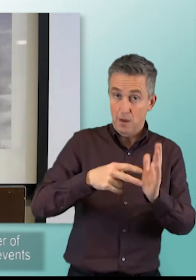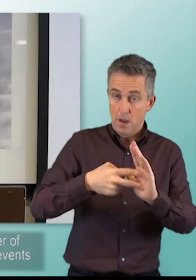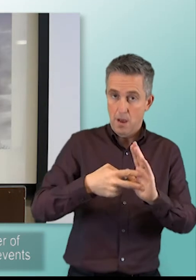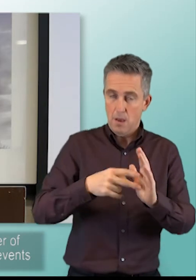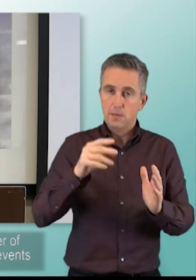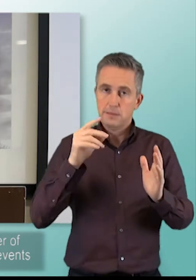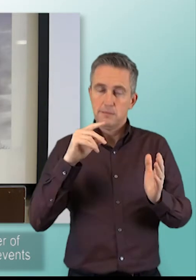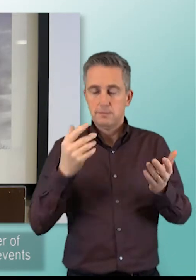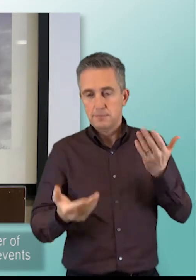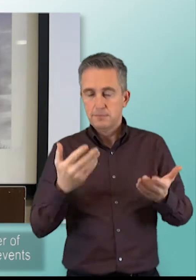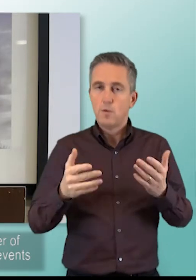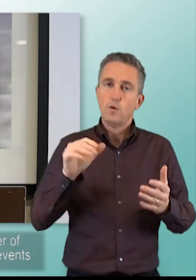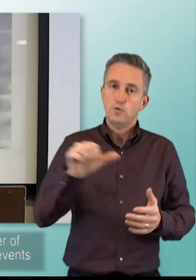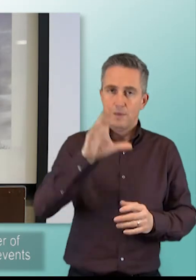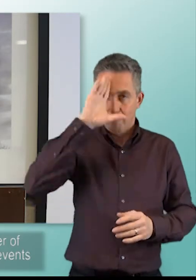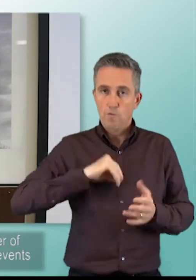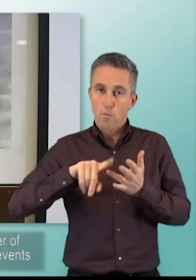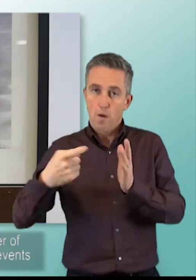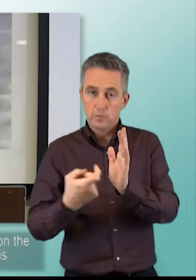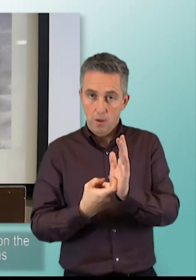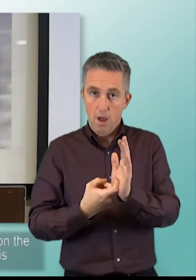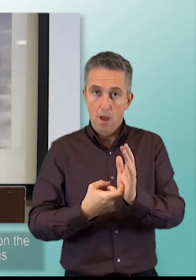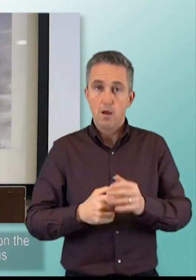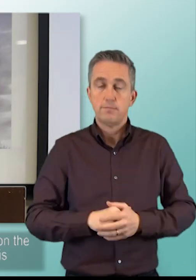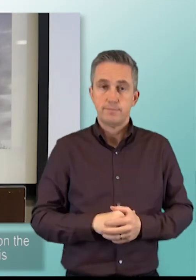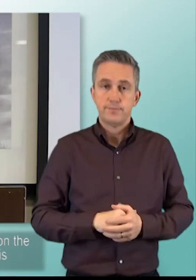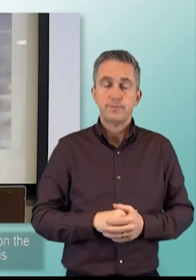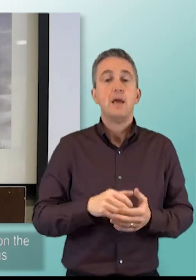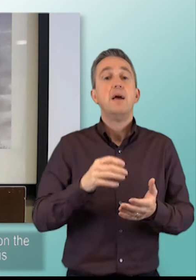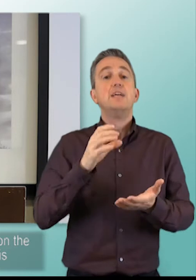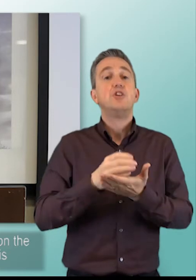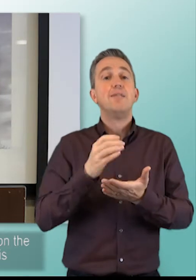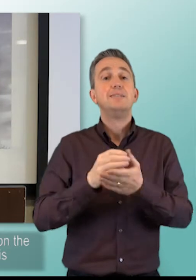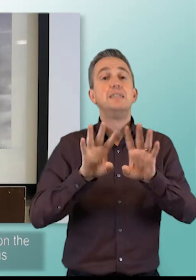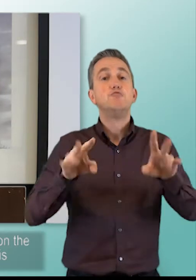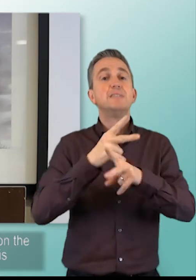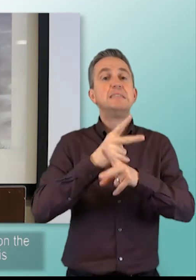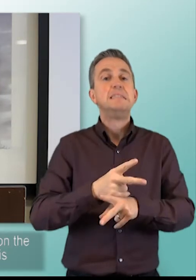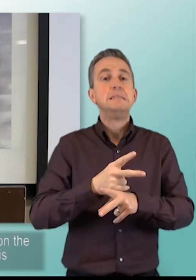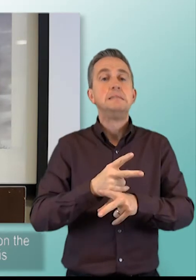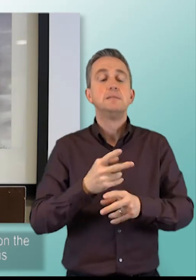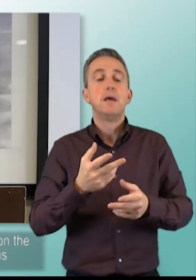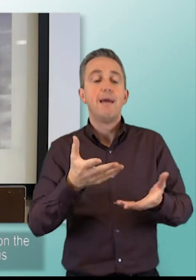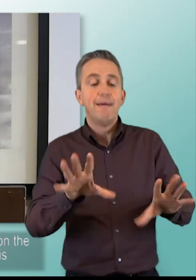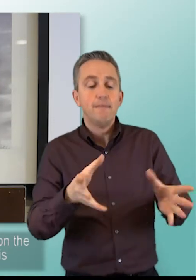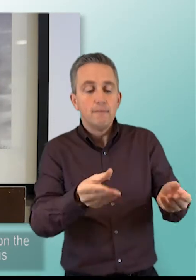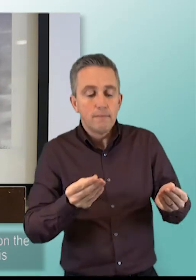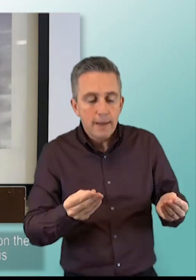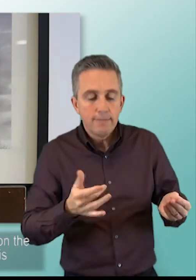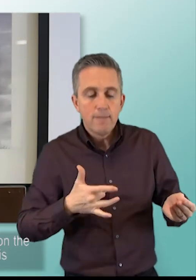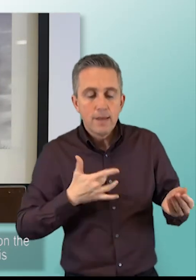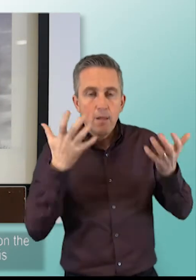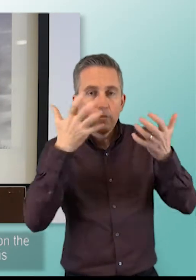would always say that with safeguarding events in an organisation, charity trustees should be erring on the side of caution. If you